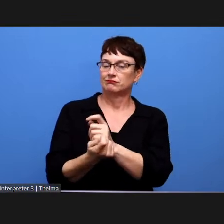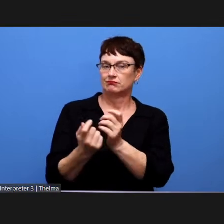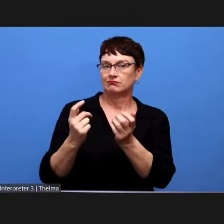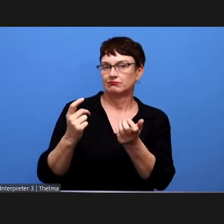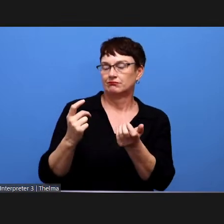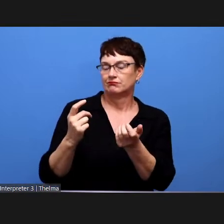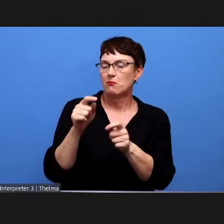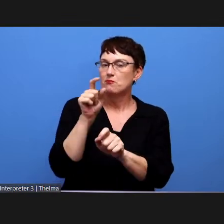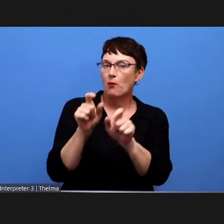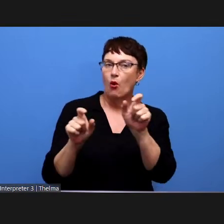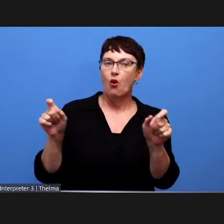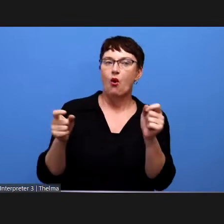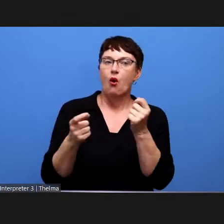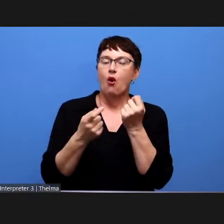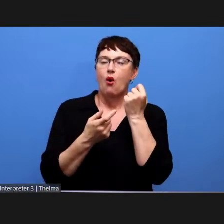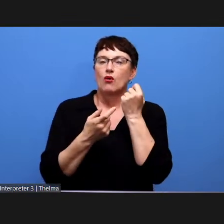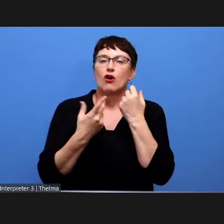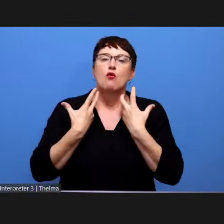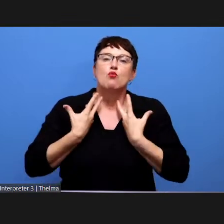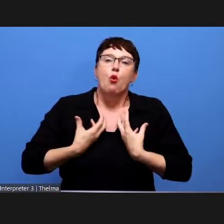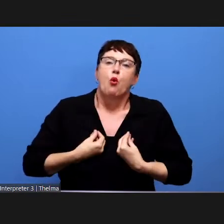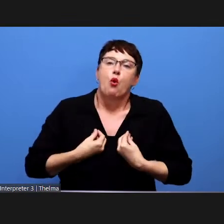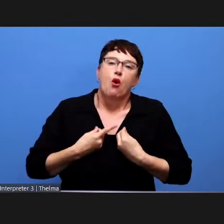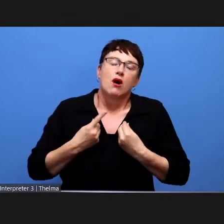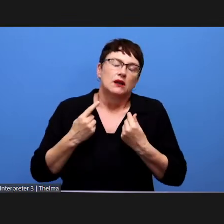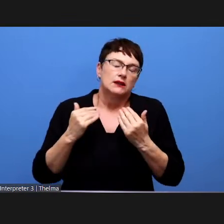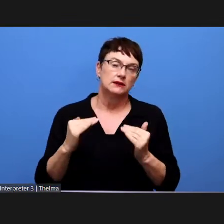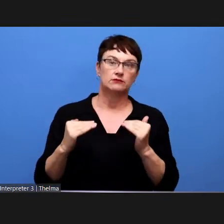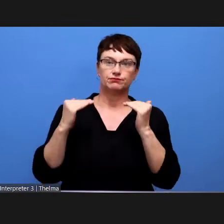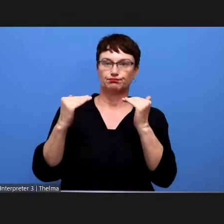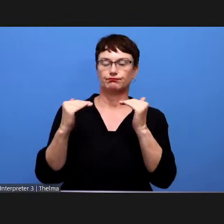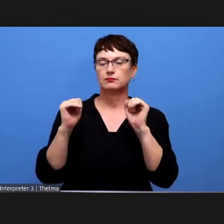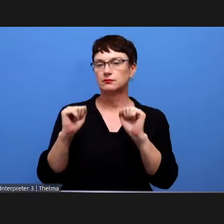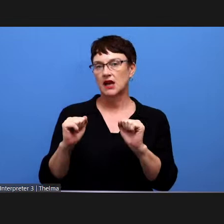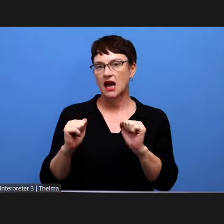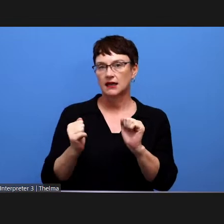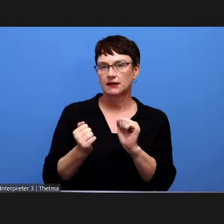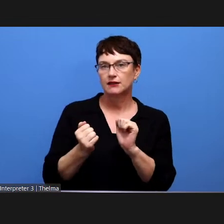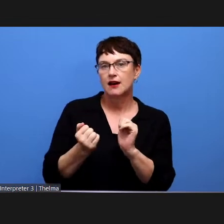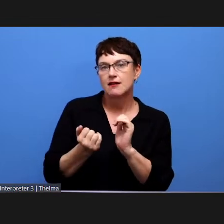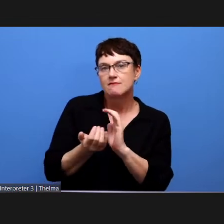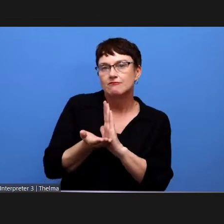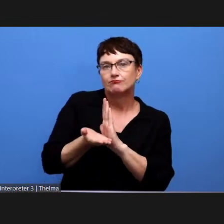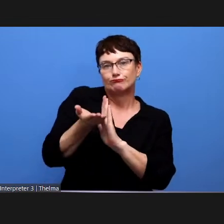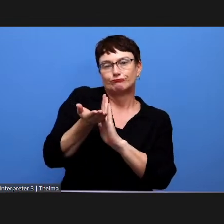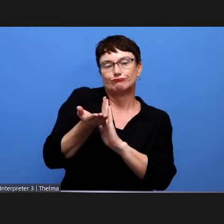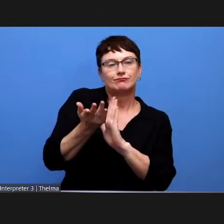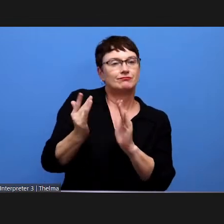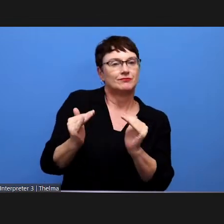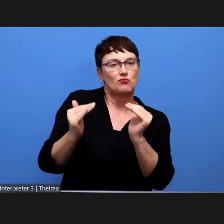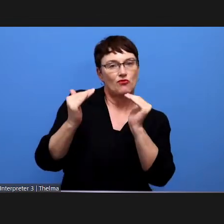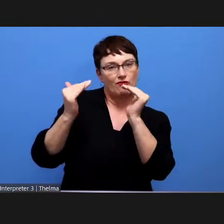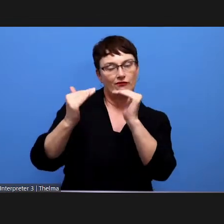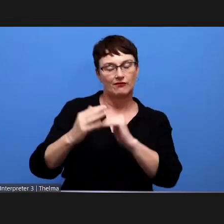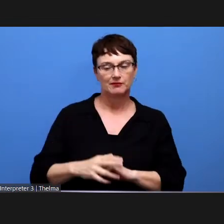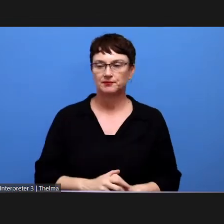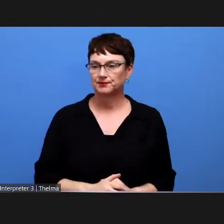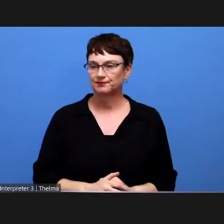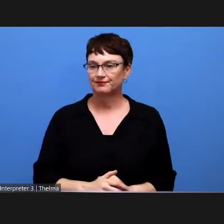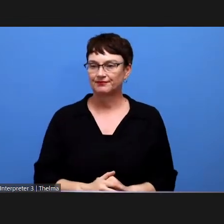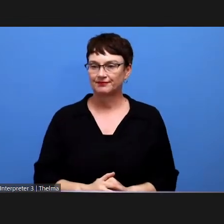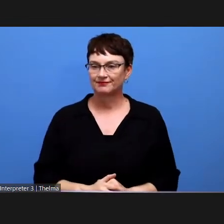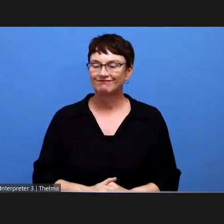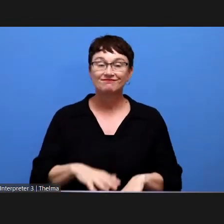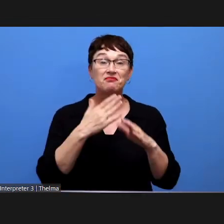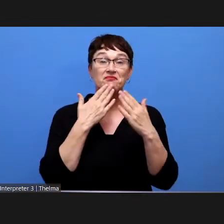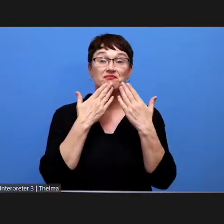that presentation. I now have the pleasure to go and invite